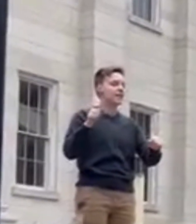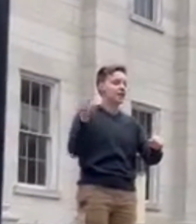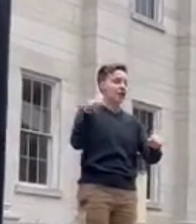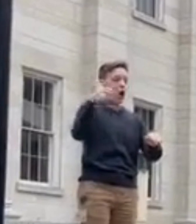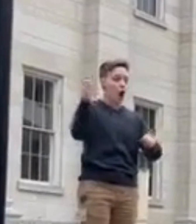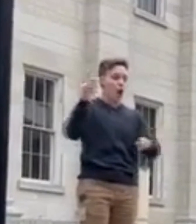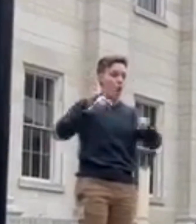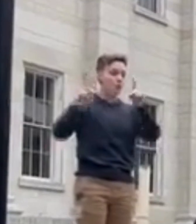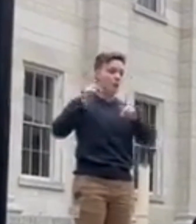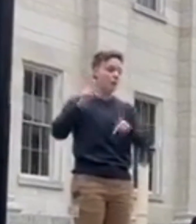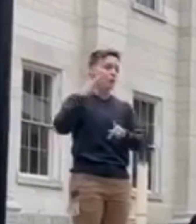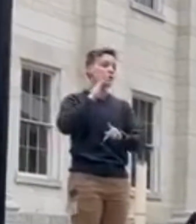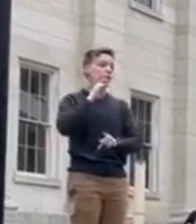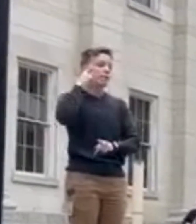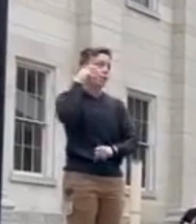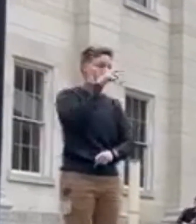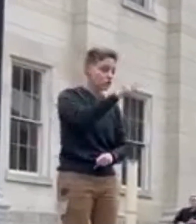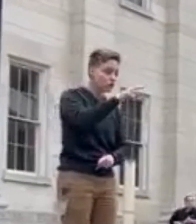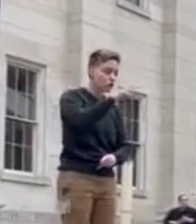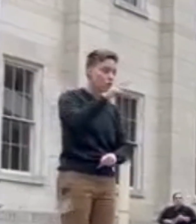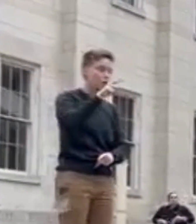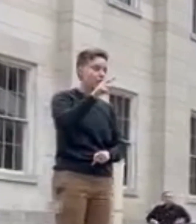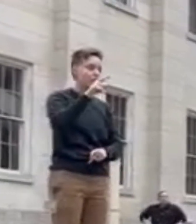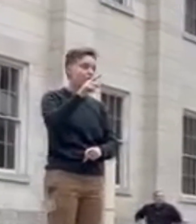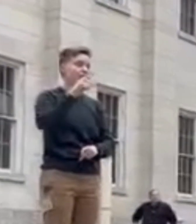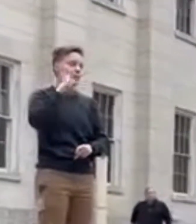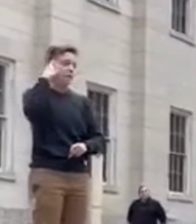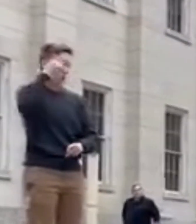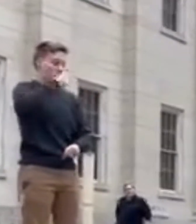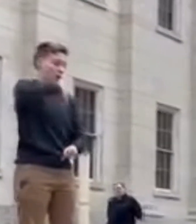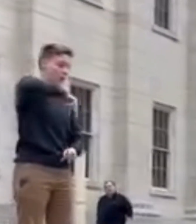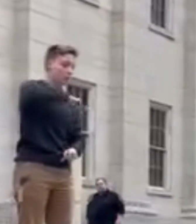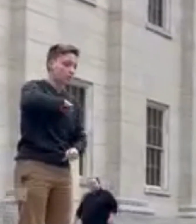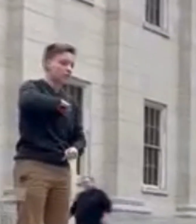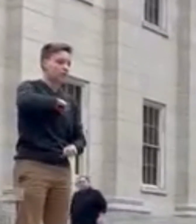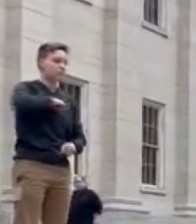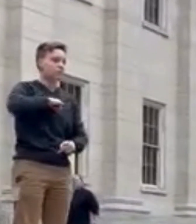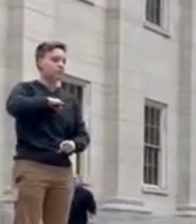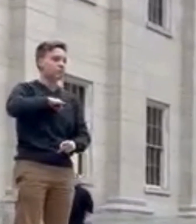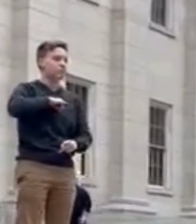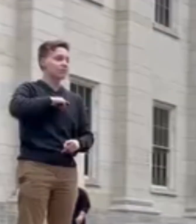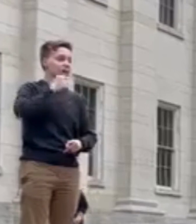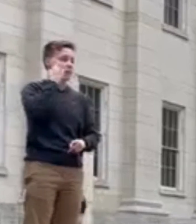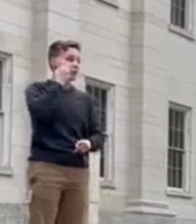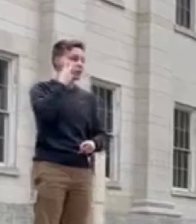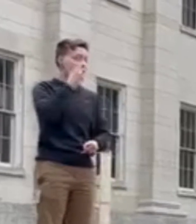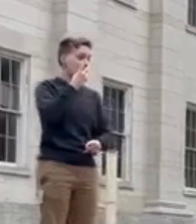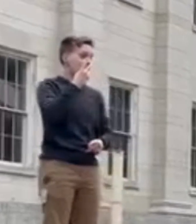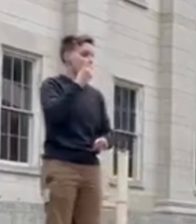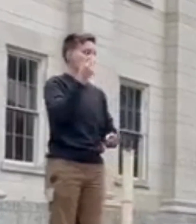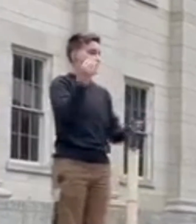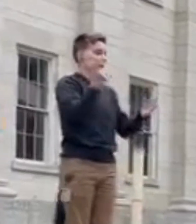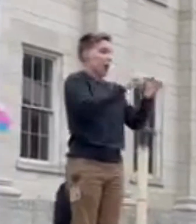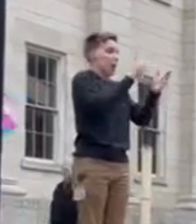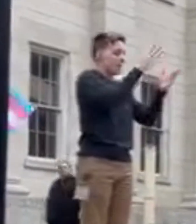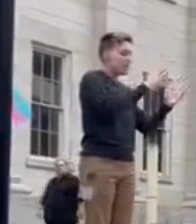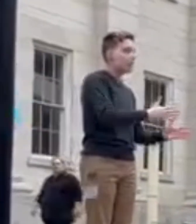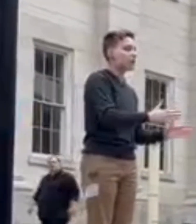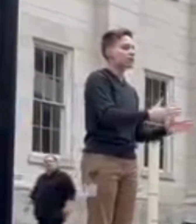speak for you, speak for us. If you see a bigot running in